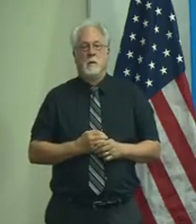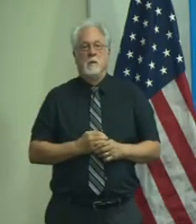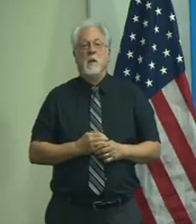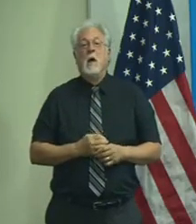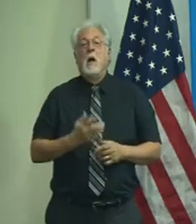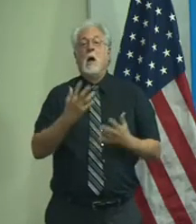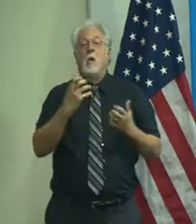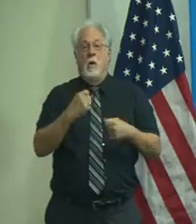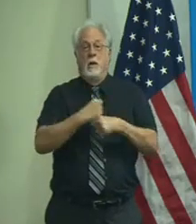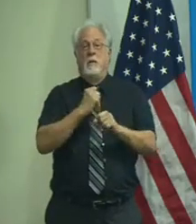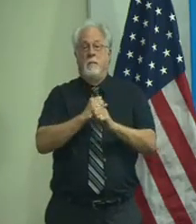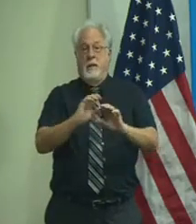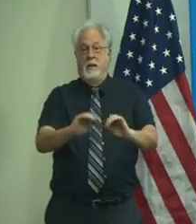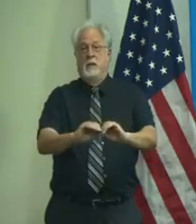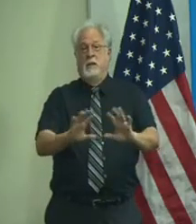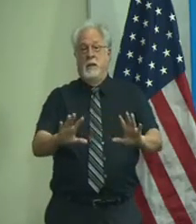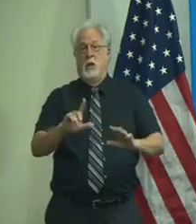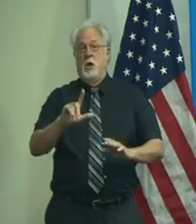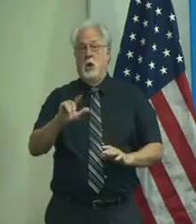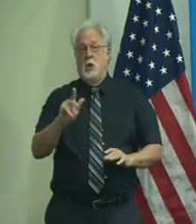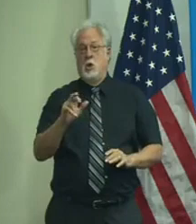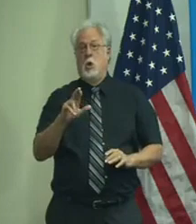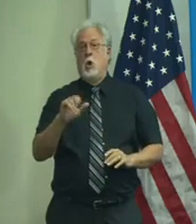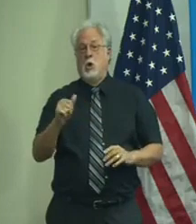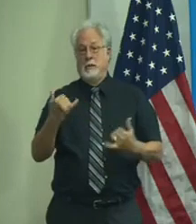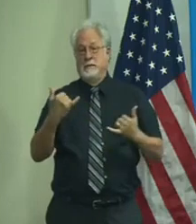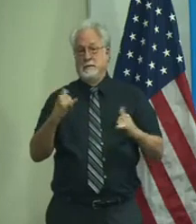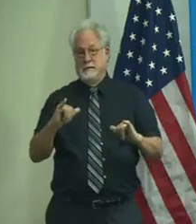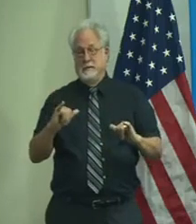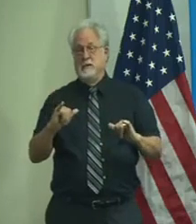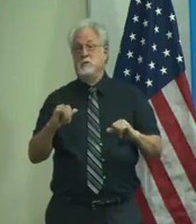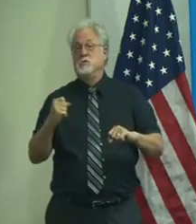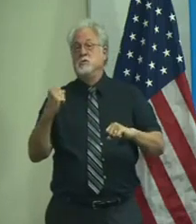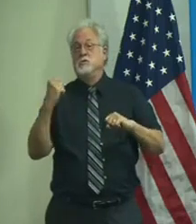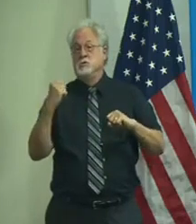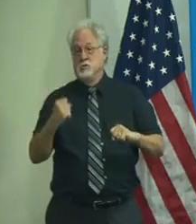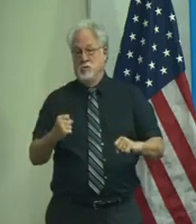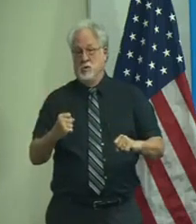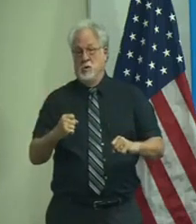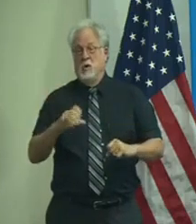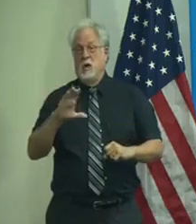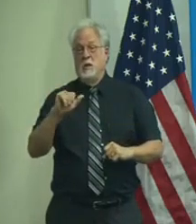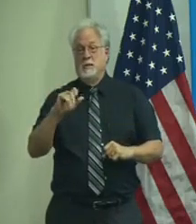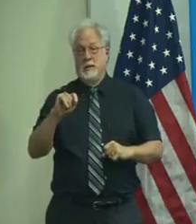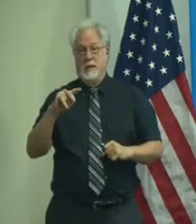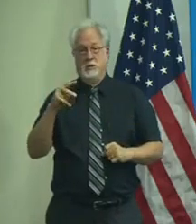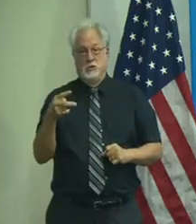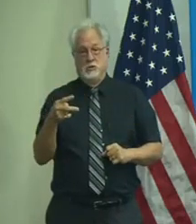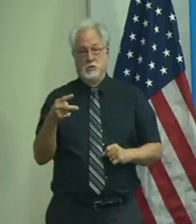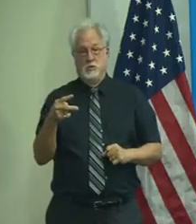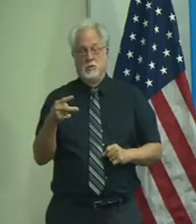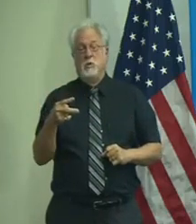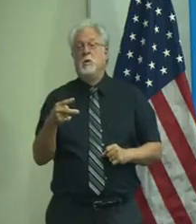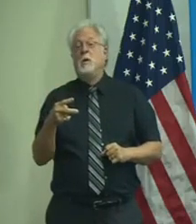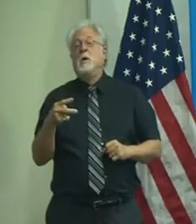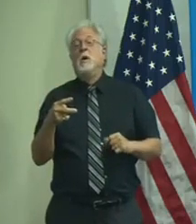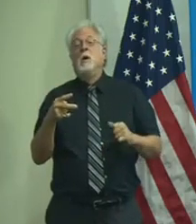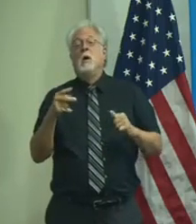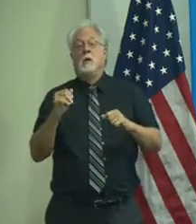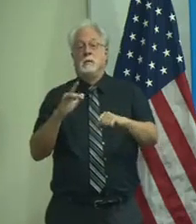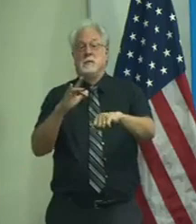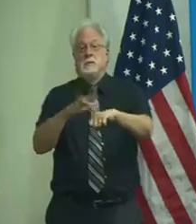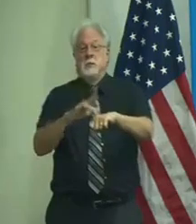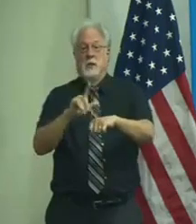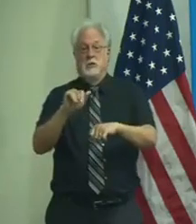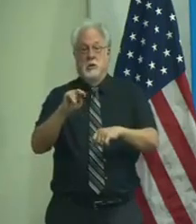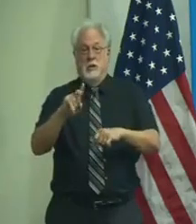But I do want to make it very clear, Laura is still forecasted to be a very strong Category 2. It is forecasted to make